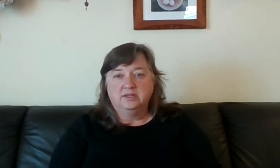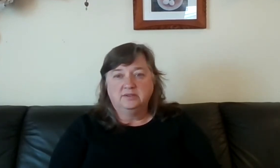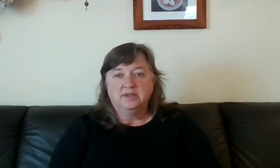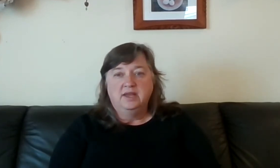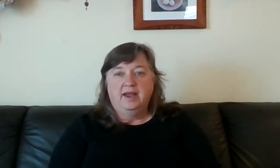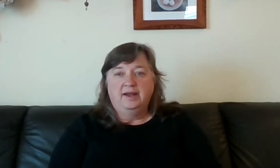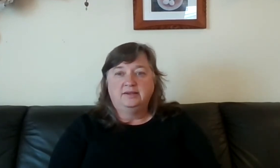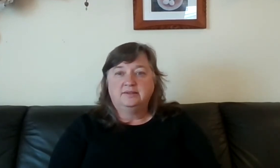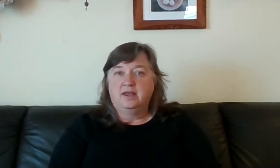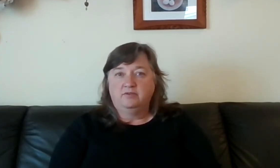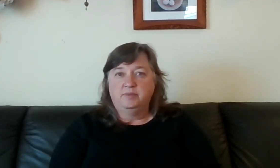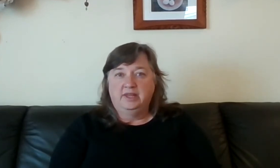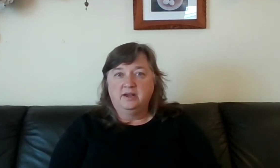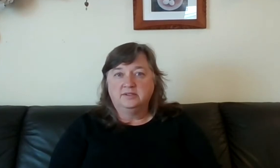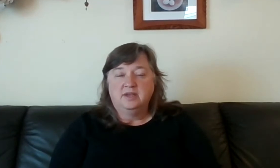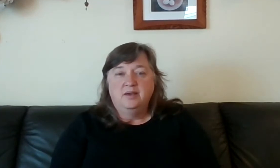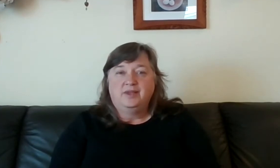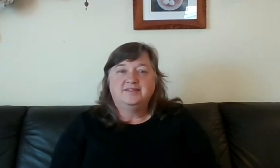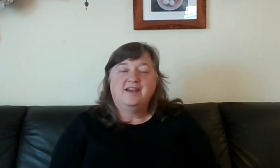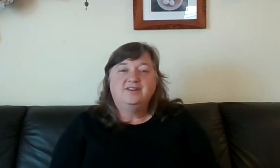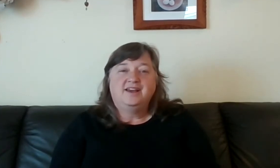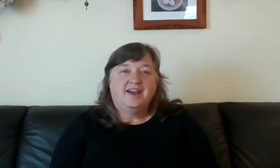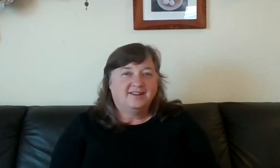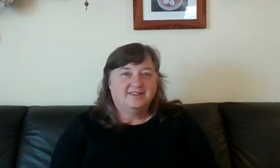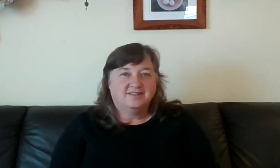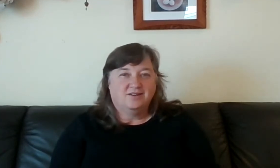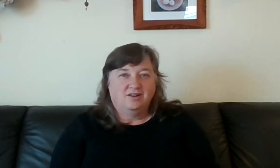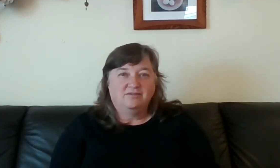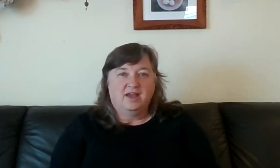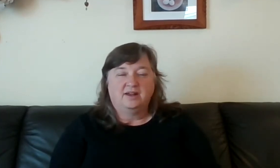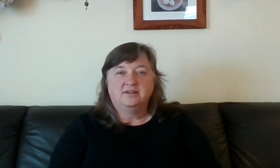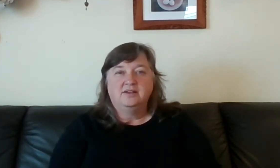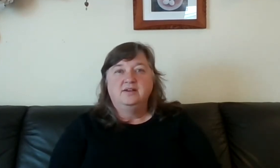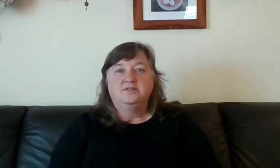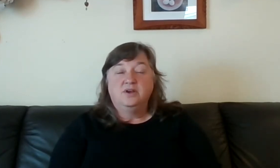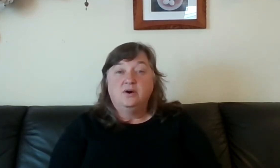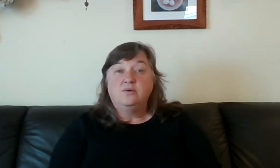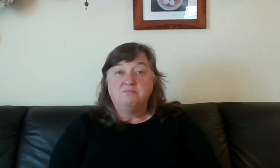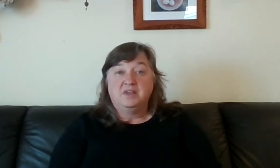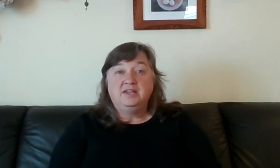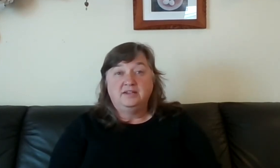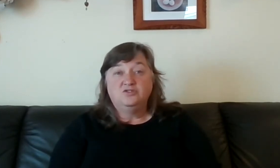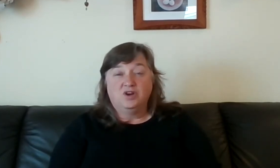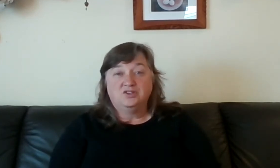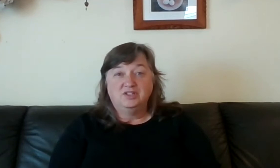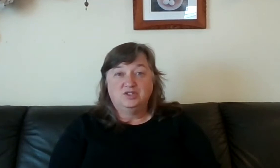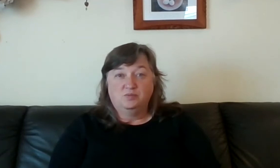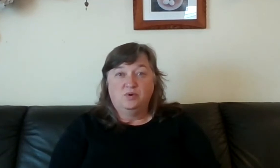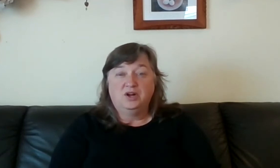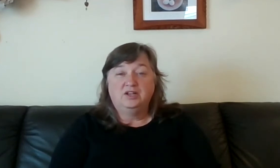skills as everybody else, because they haven't had access to all of that. So they need instruction and support in